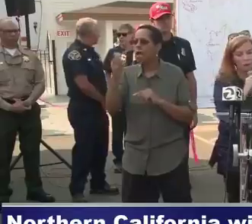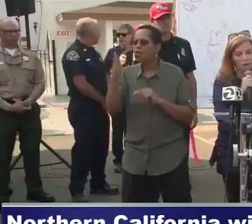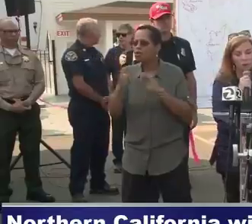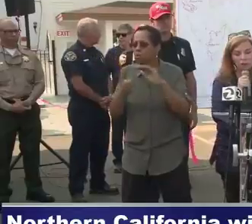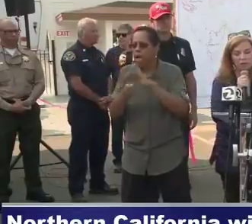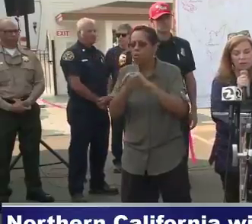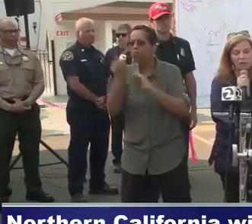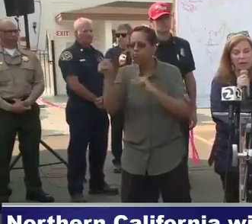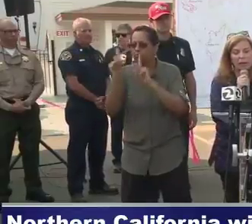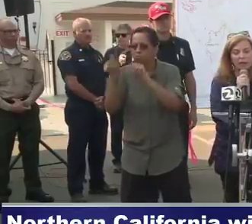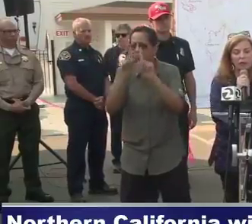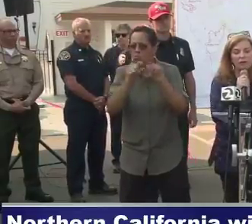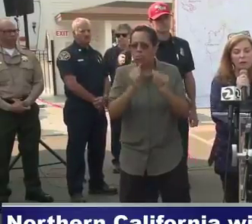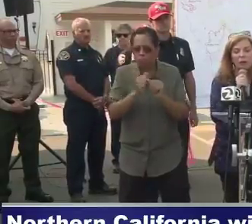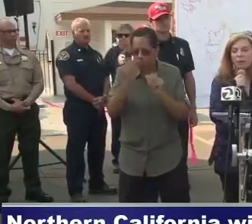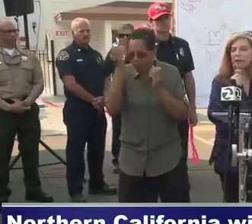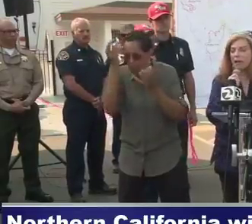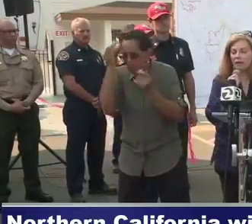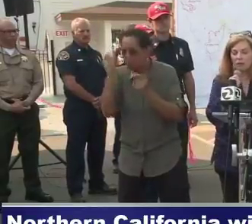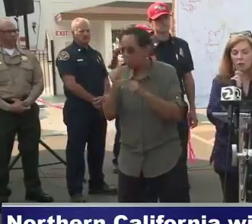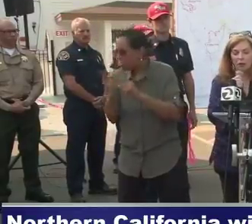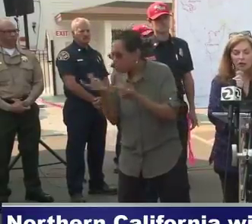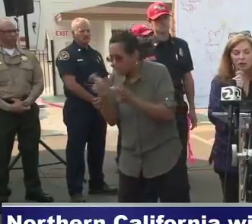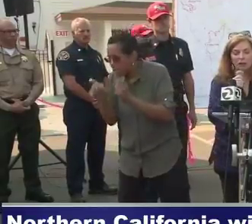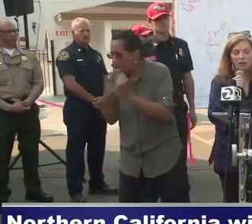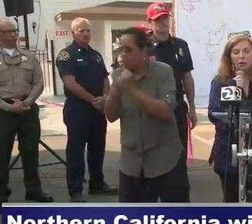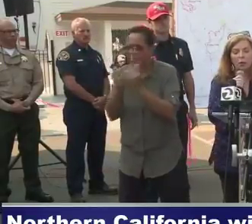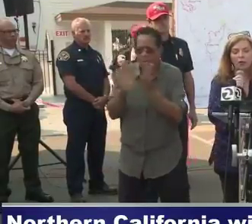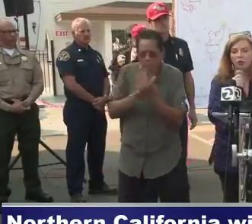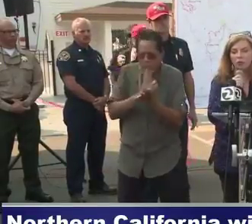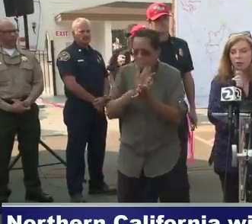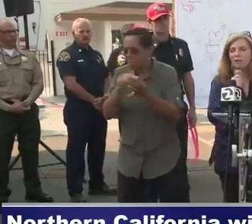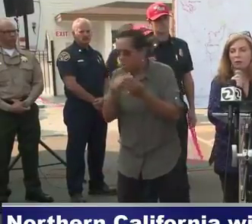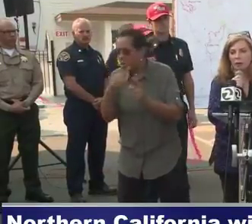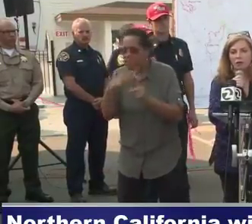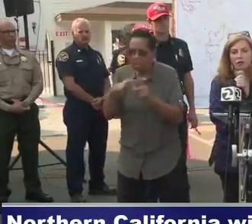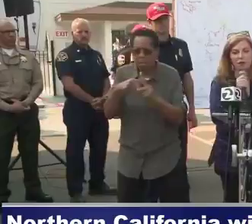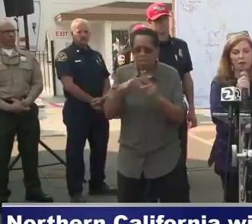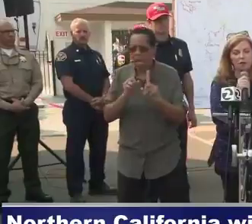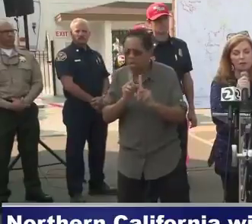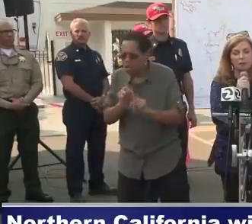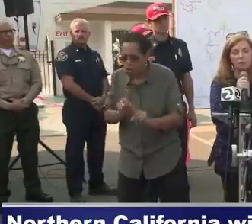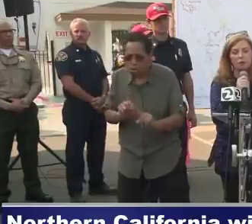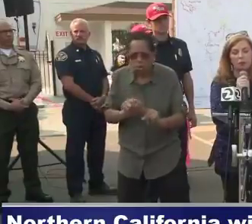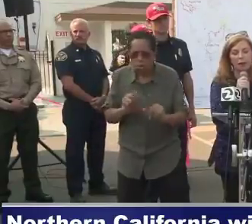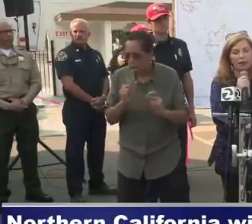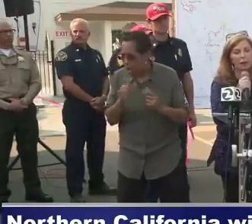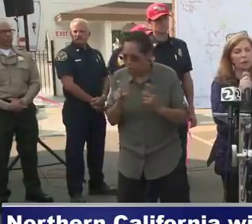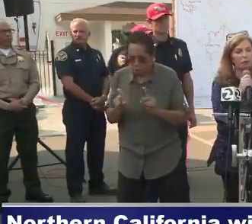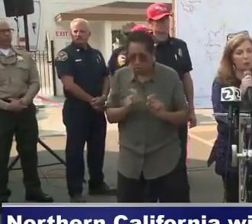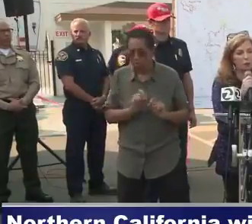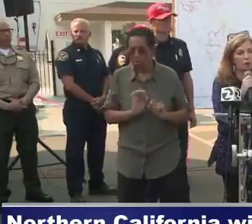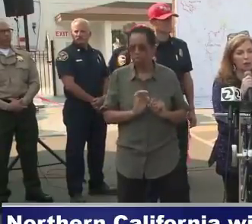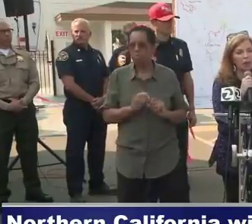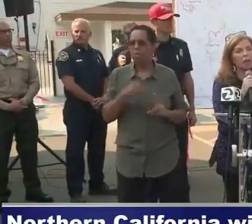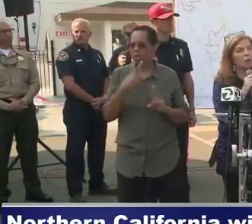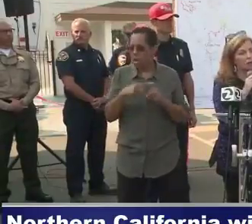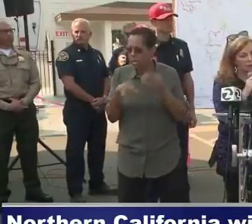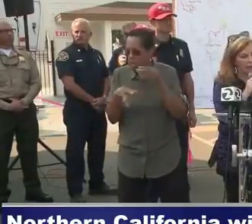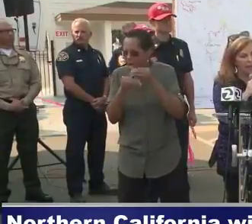find resources and also helping to answer questions. We've increased our efforts also to our bilingual